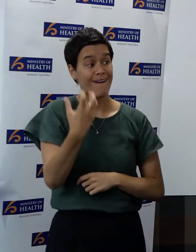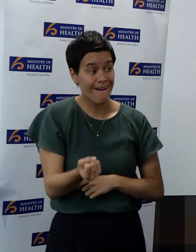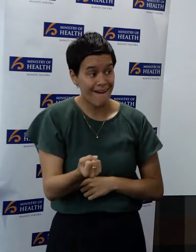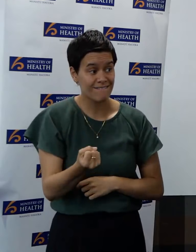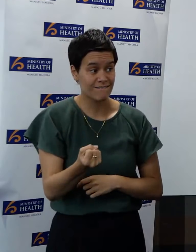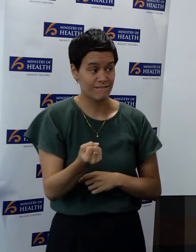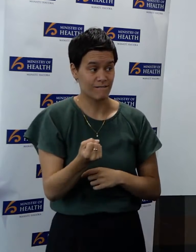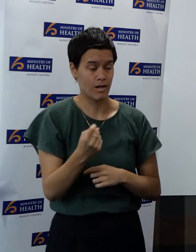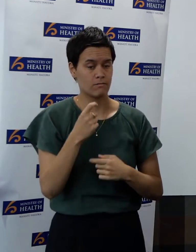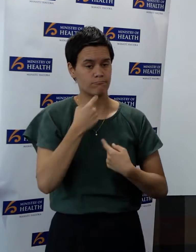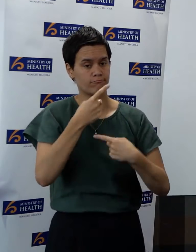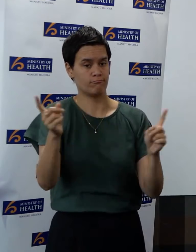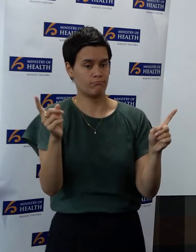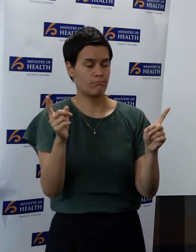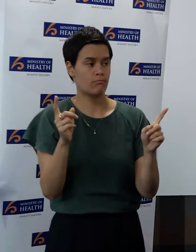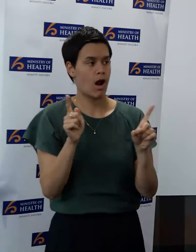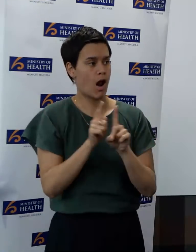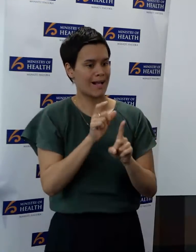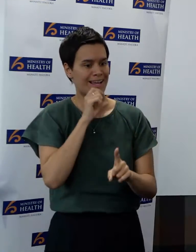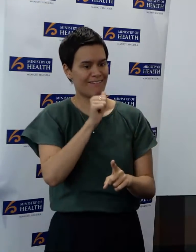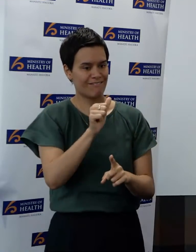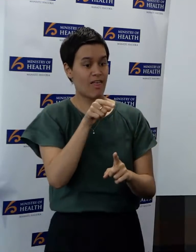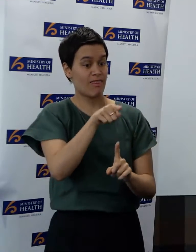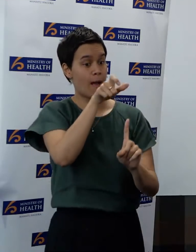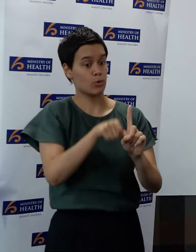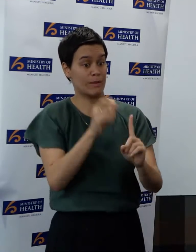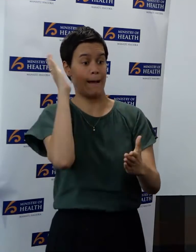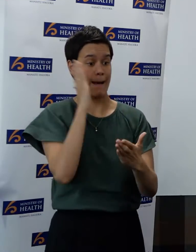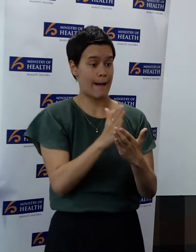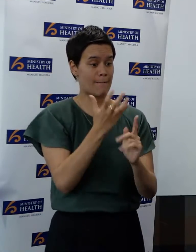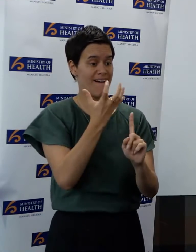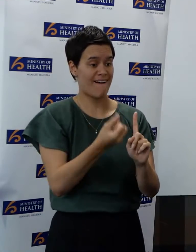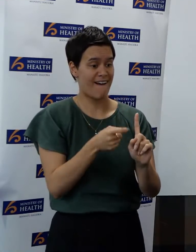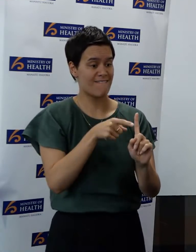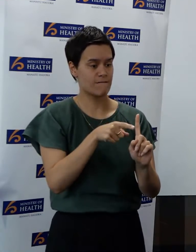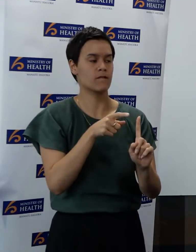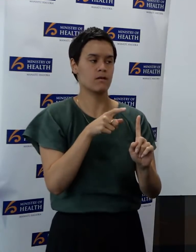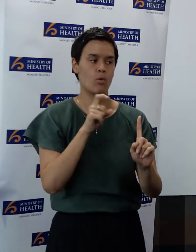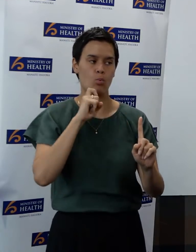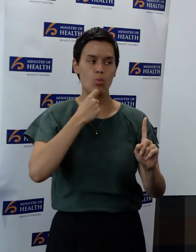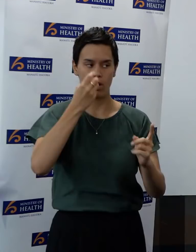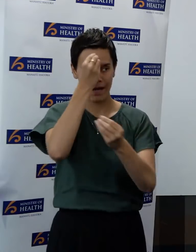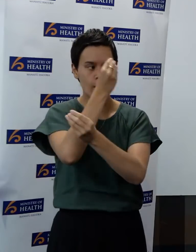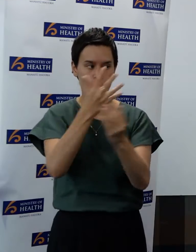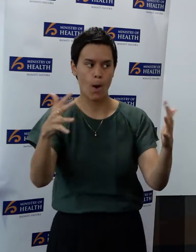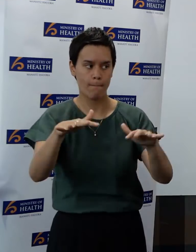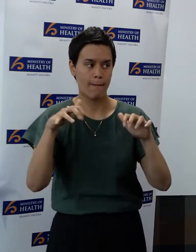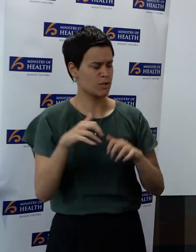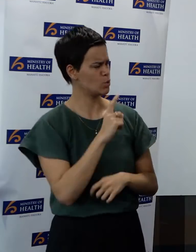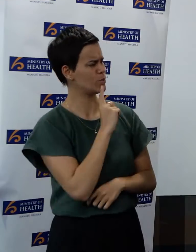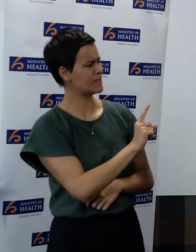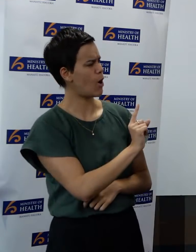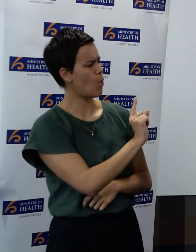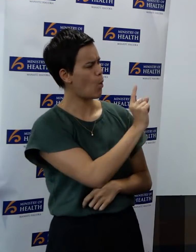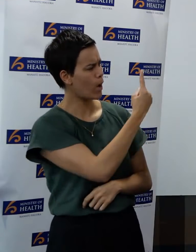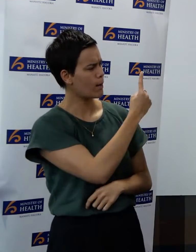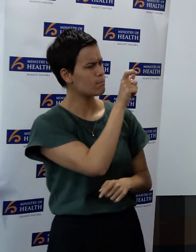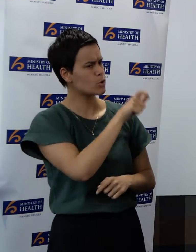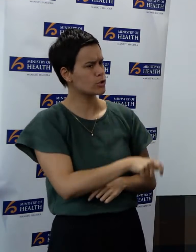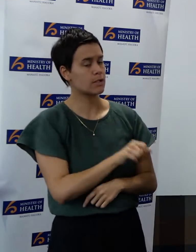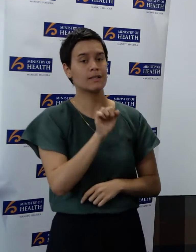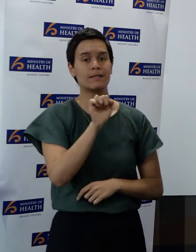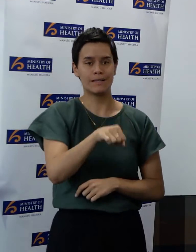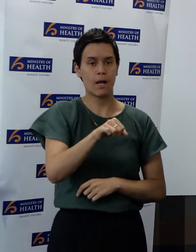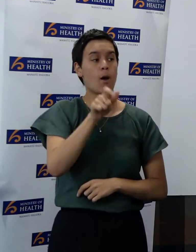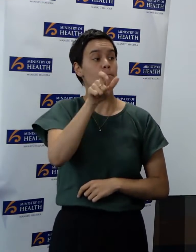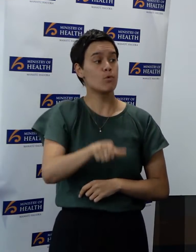or not this is actually a confirmed case, we will let the public know. And it's in Auckland? Yes, it's in Auckland. Can you